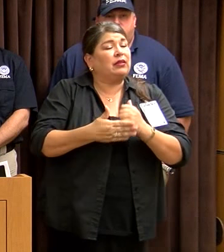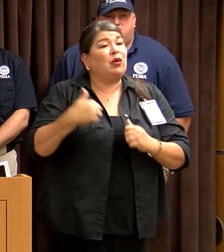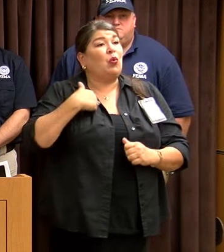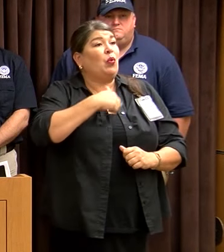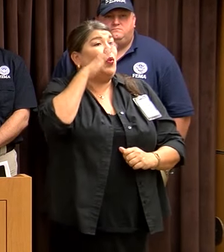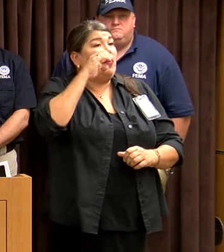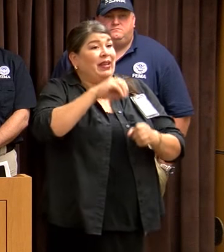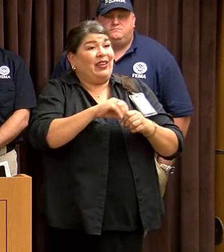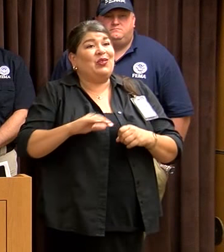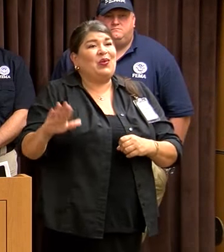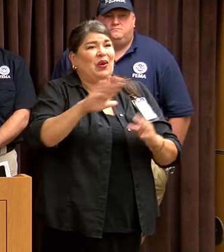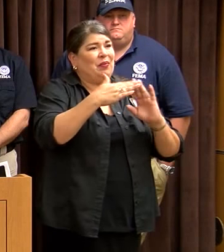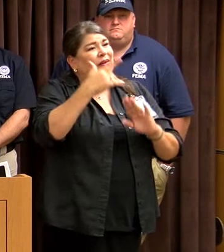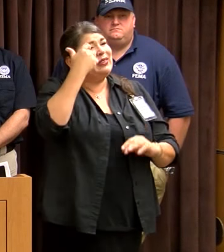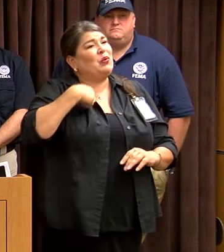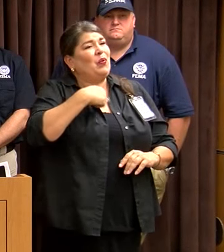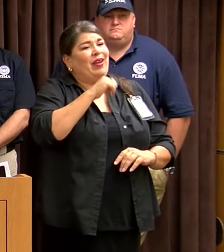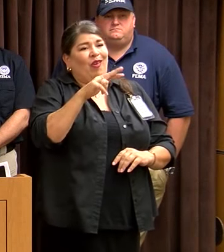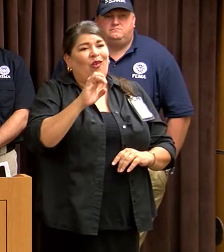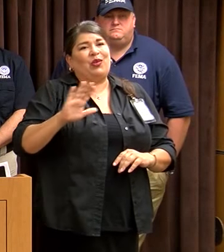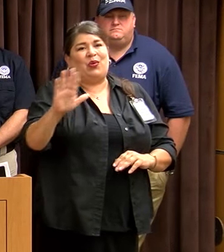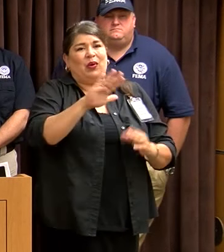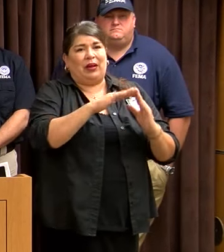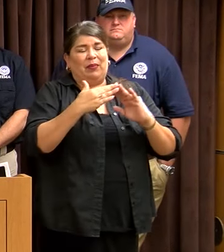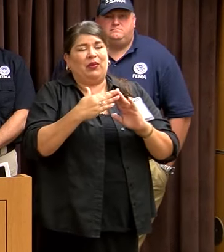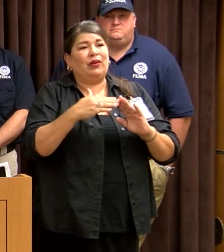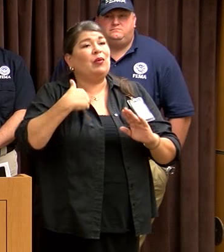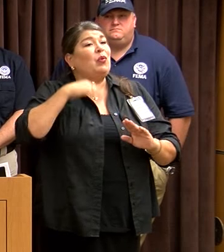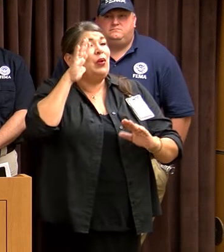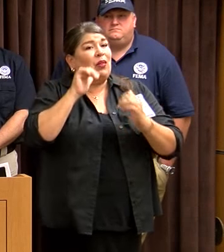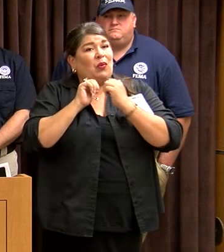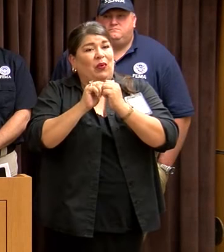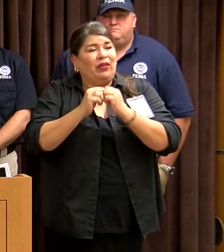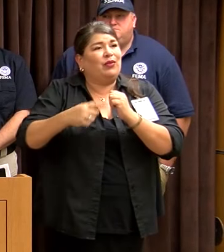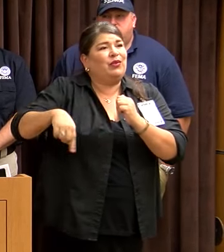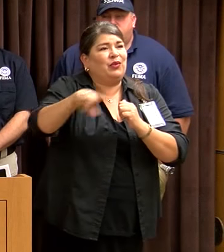community. And we will be with you because